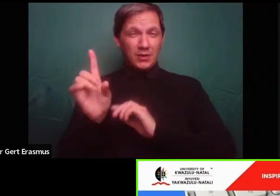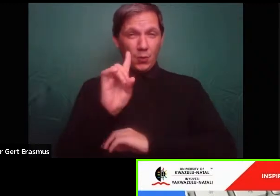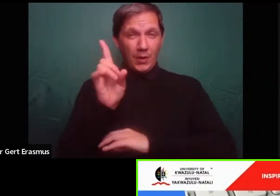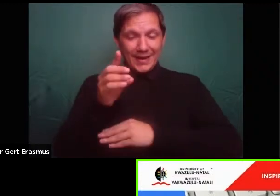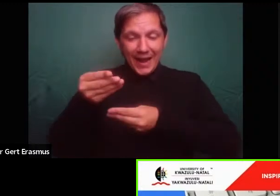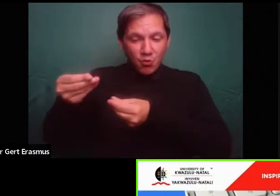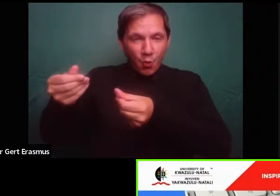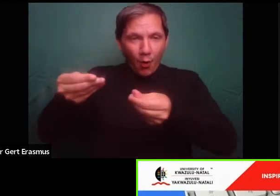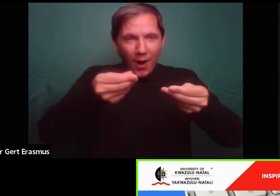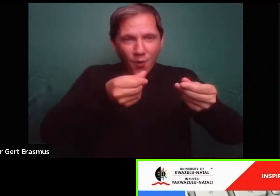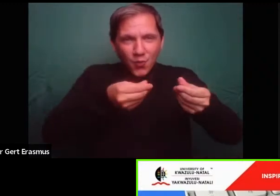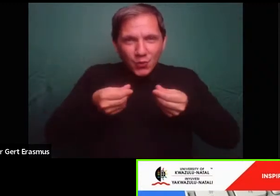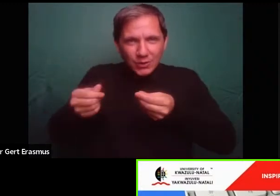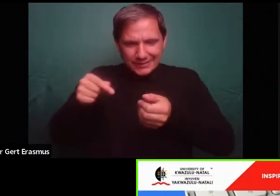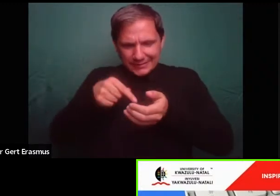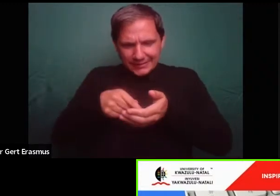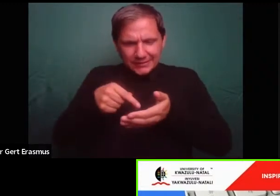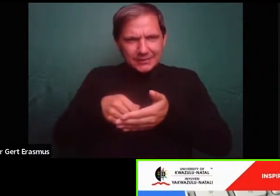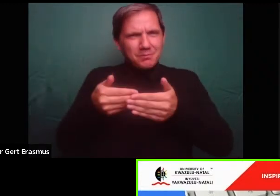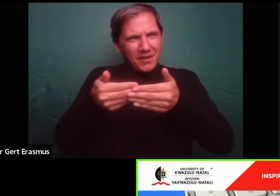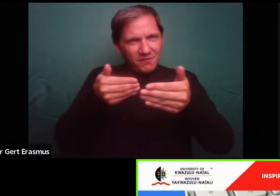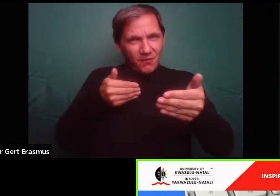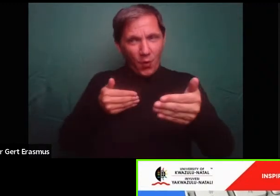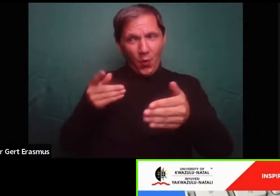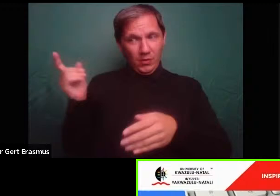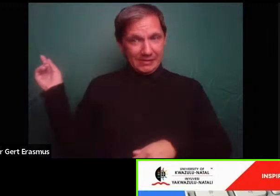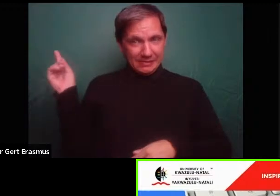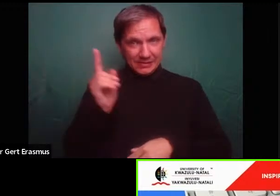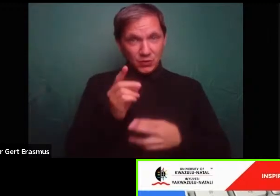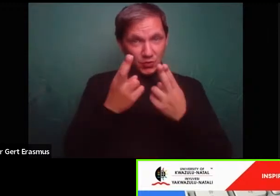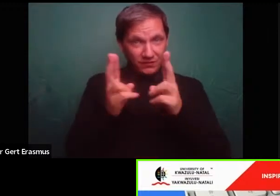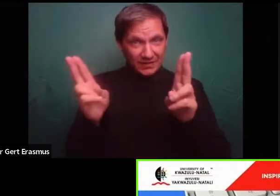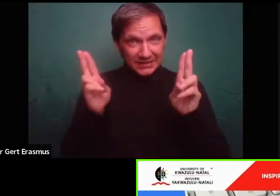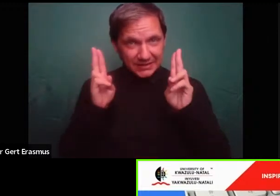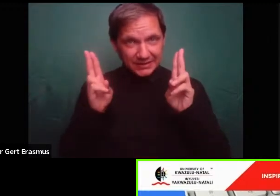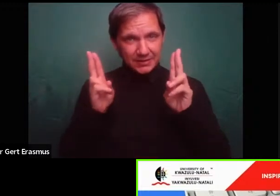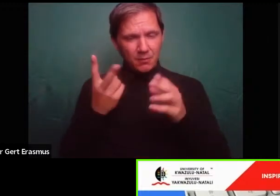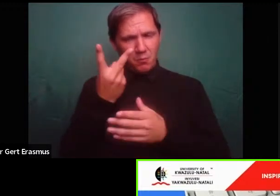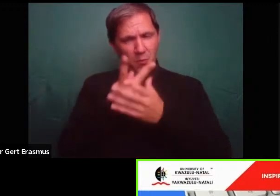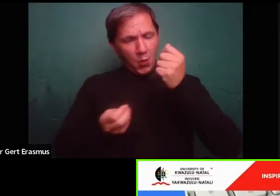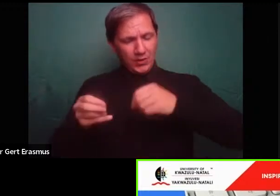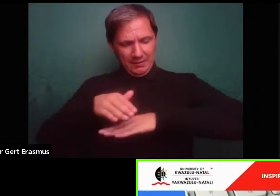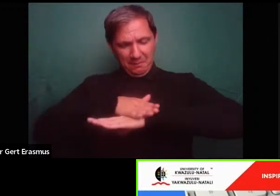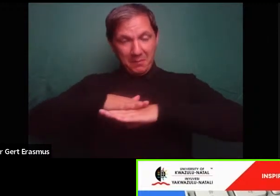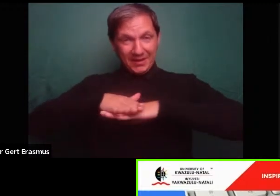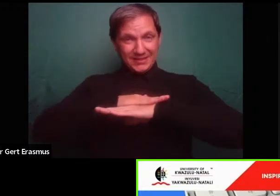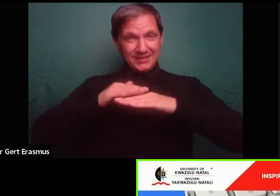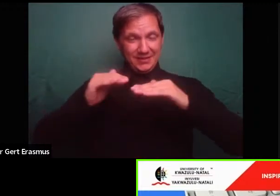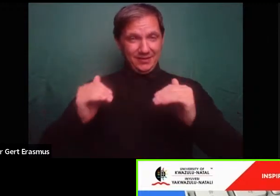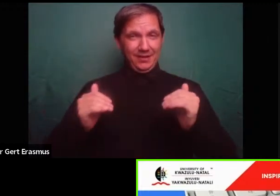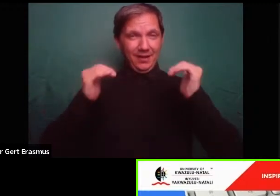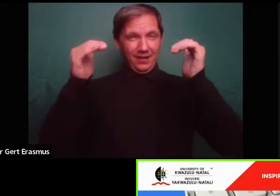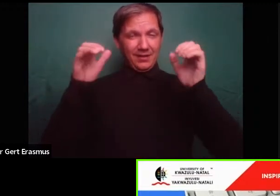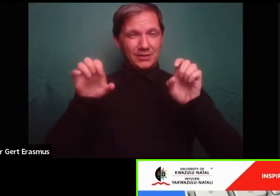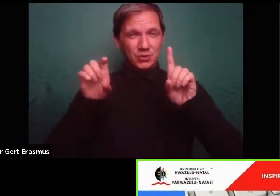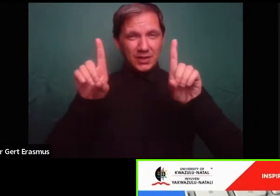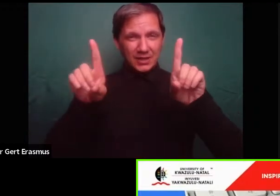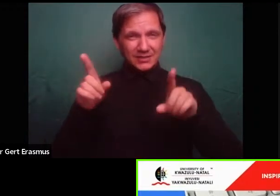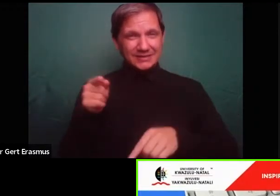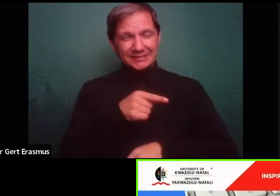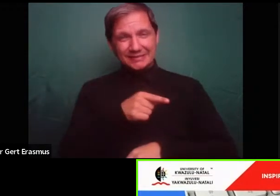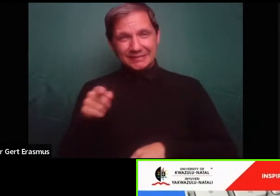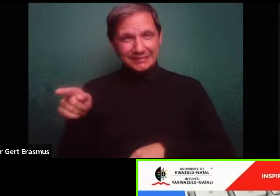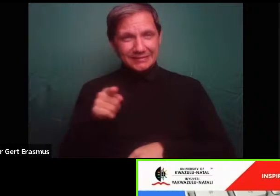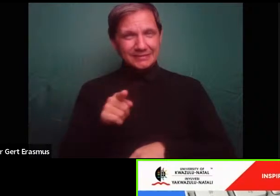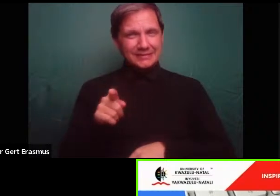of preparedness of both basic education and higher education, and also the whole, I